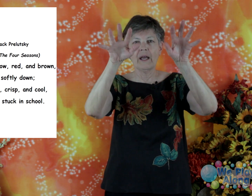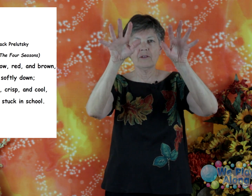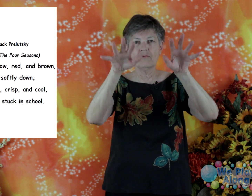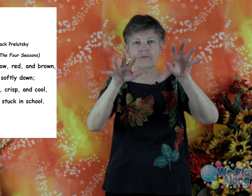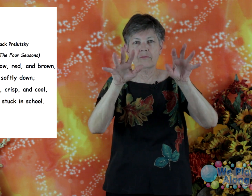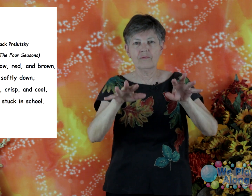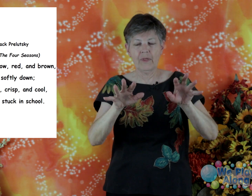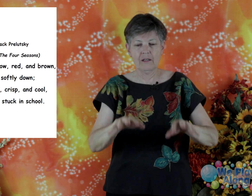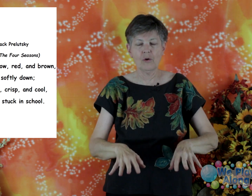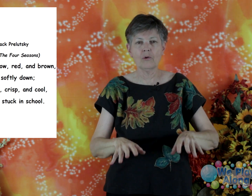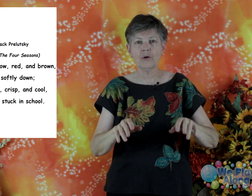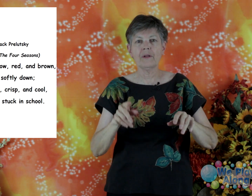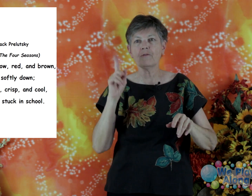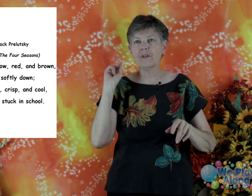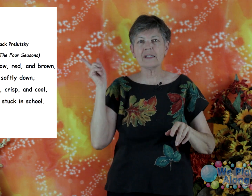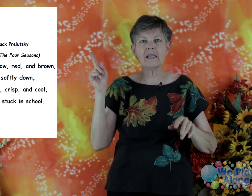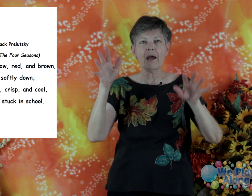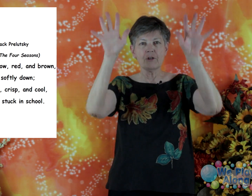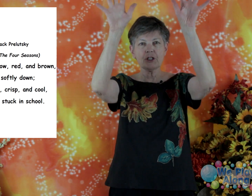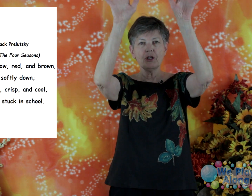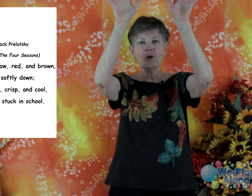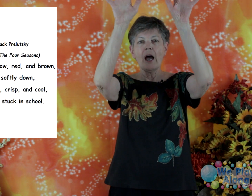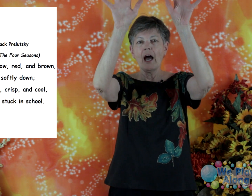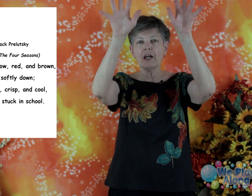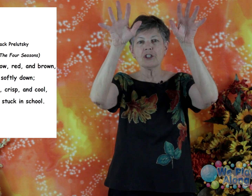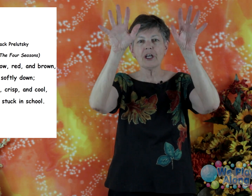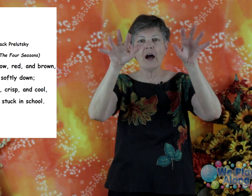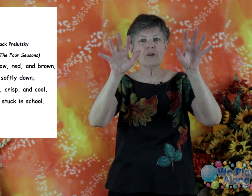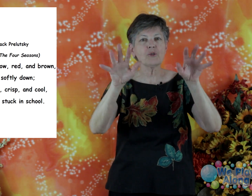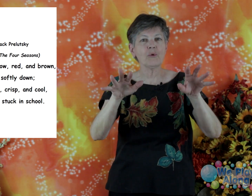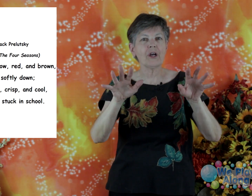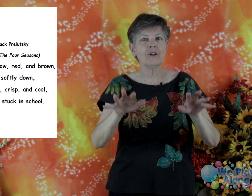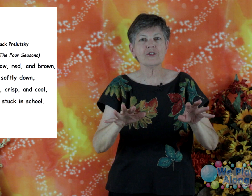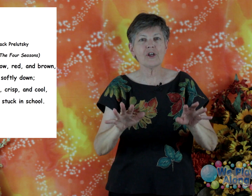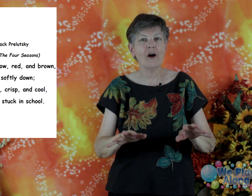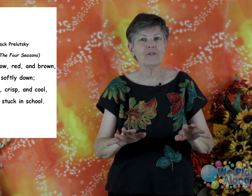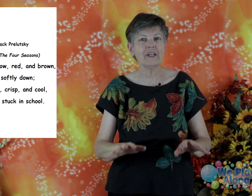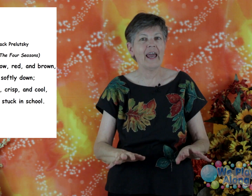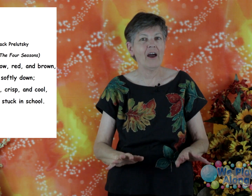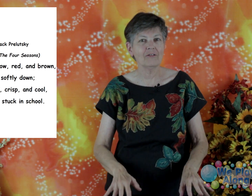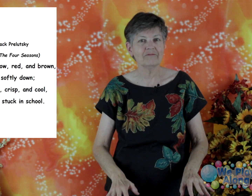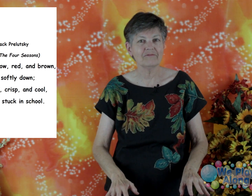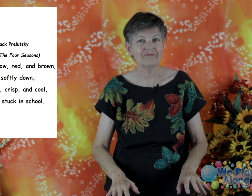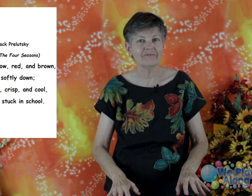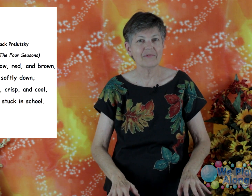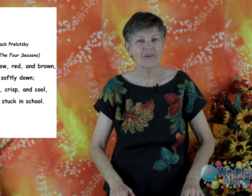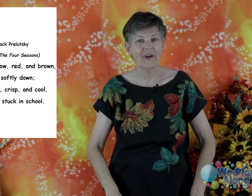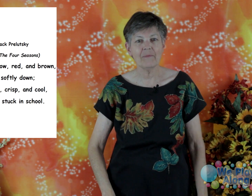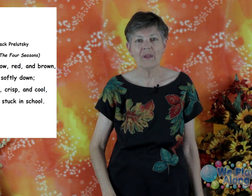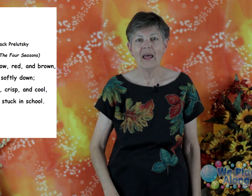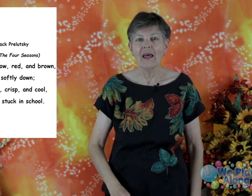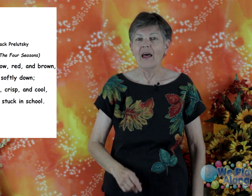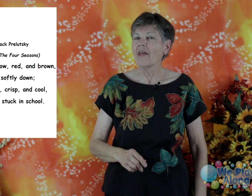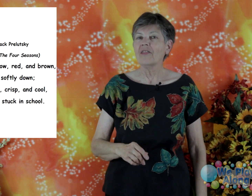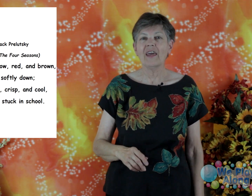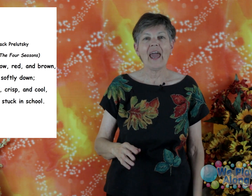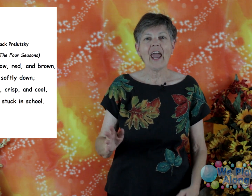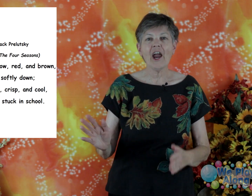rain thing. So for this line, we're just going to do a shower sprinkles softly down. Right? The